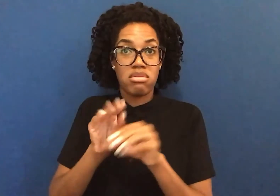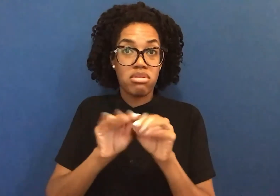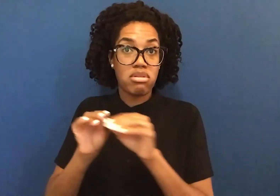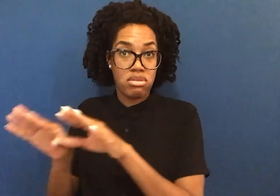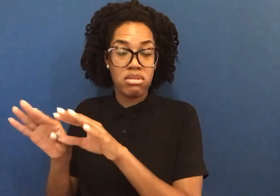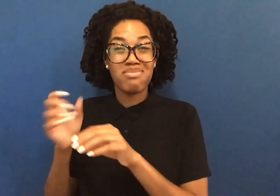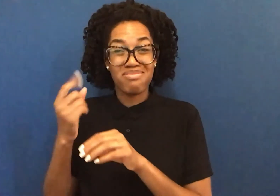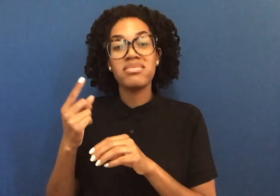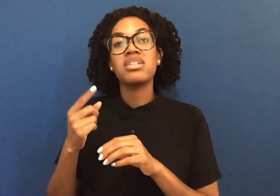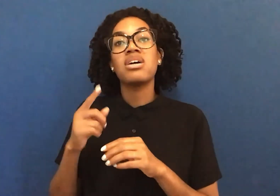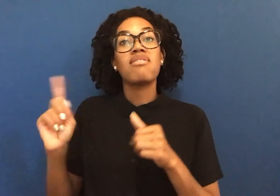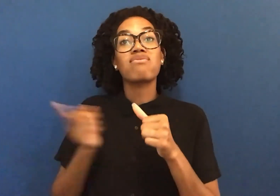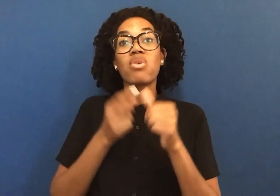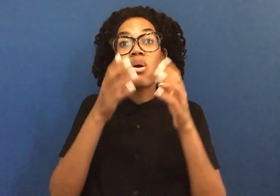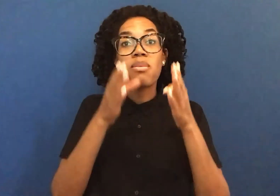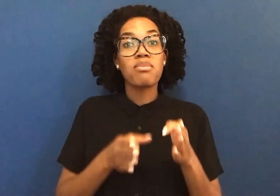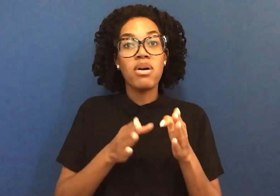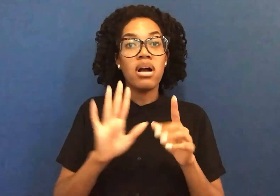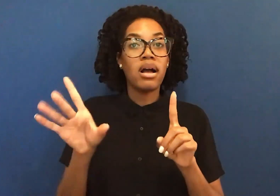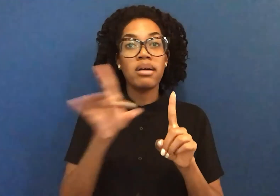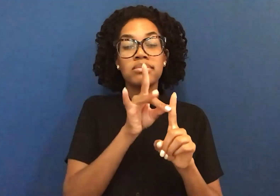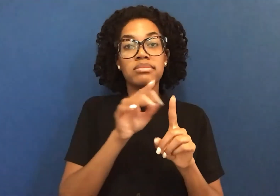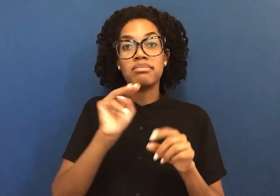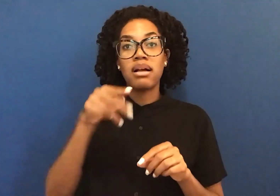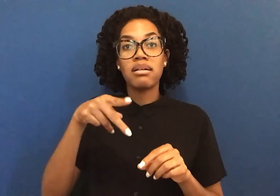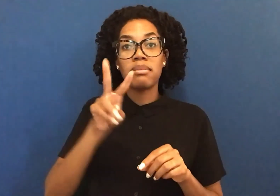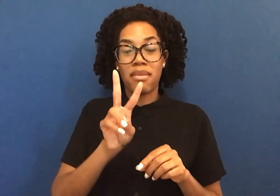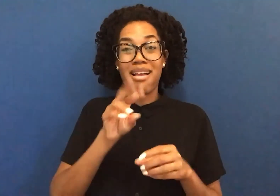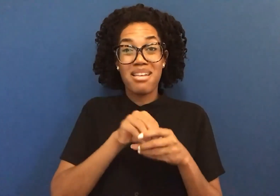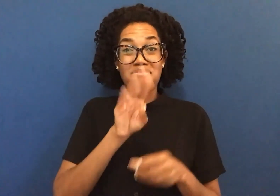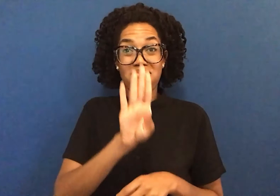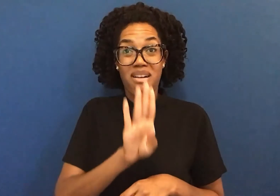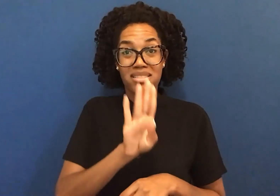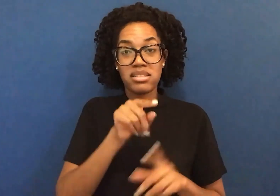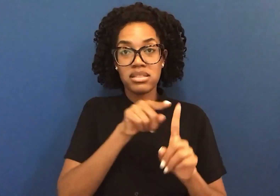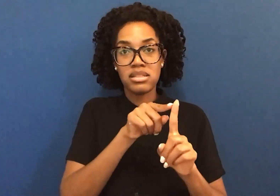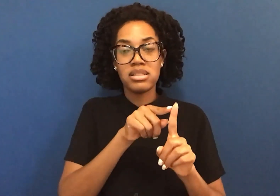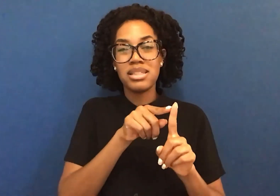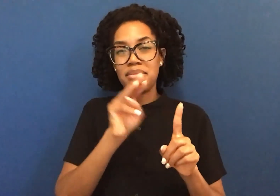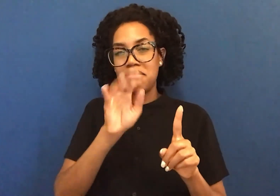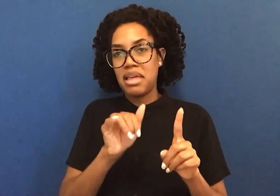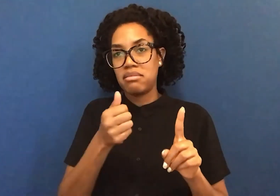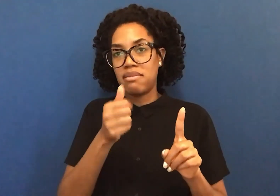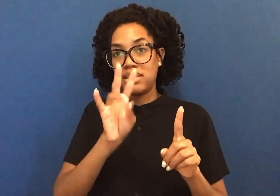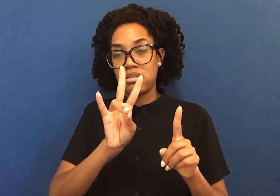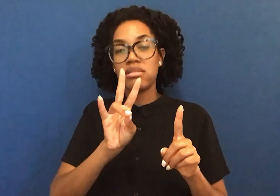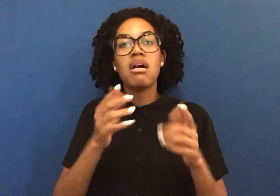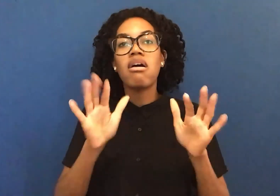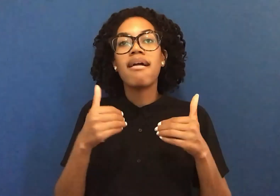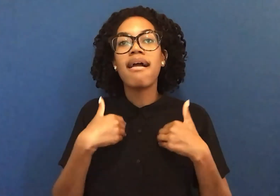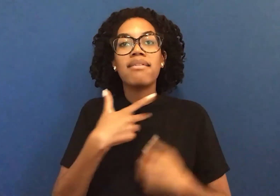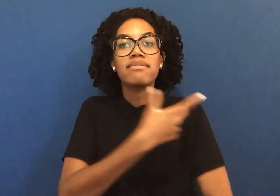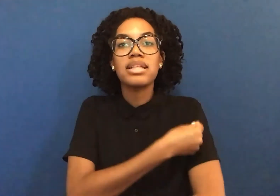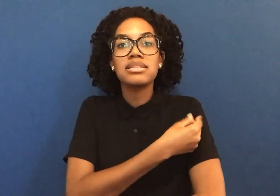was diagnosed with monkeypox in Boston, May 17th, we had vaccines, tests, and treatment available. And had these